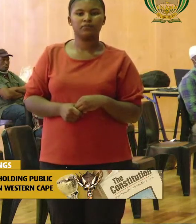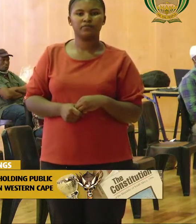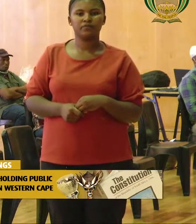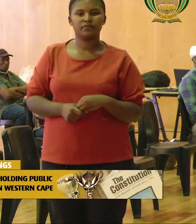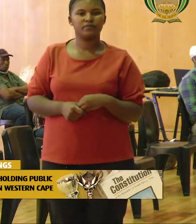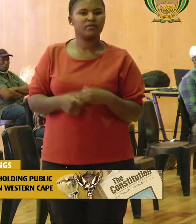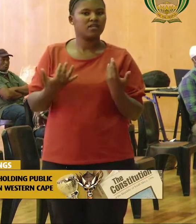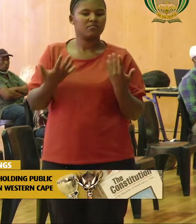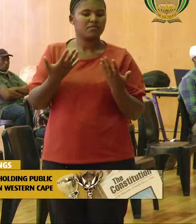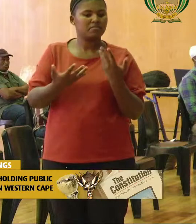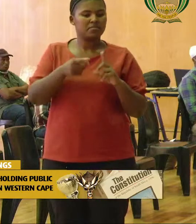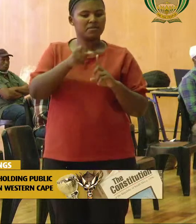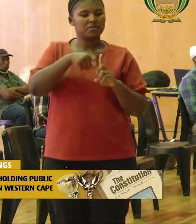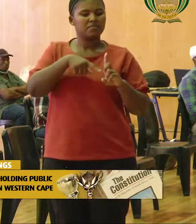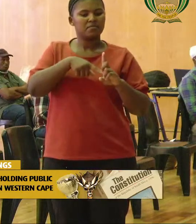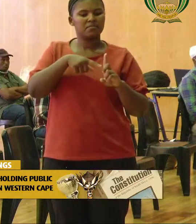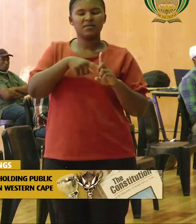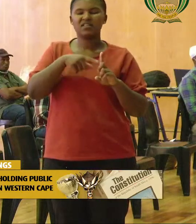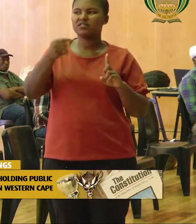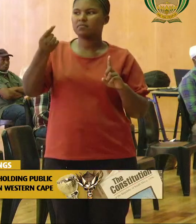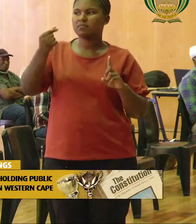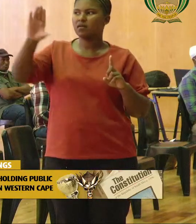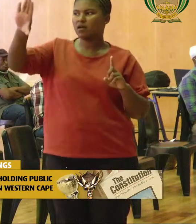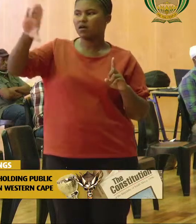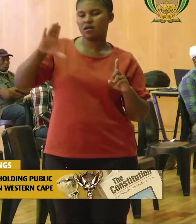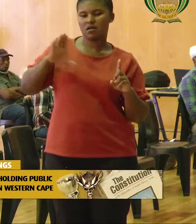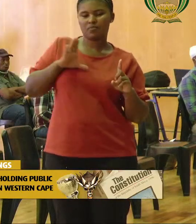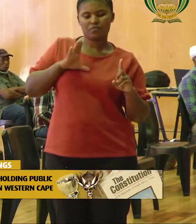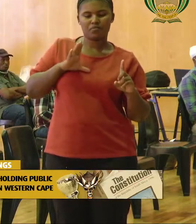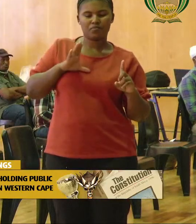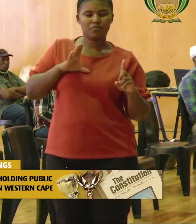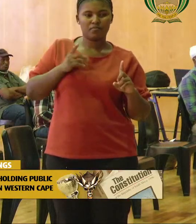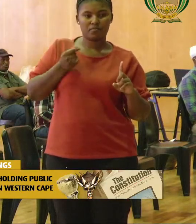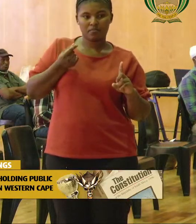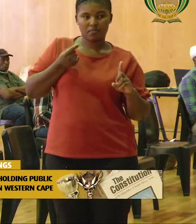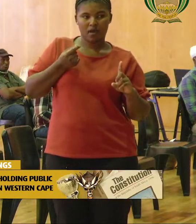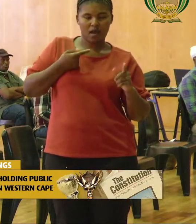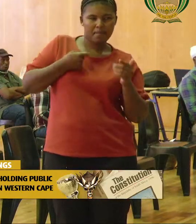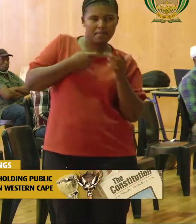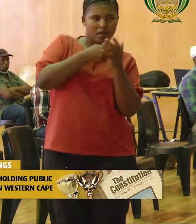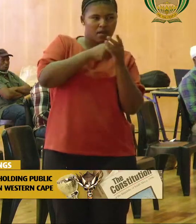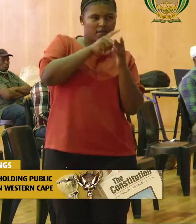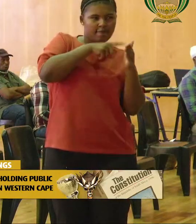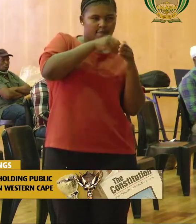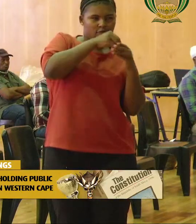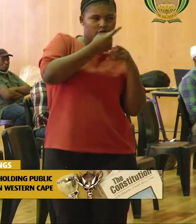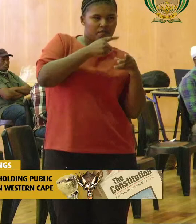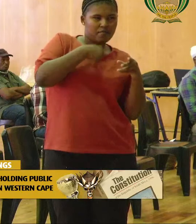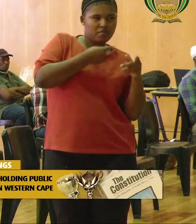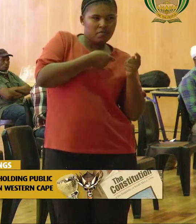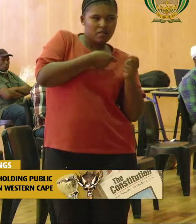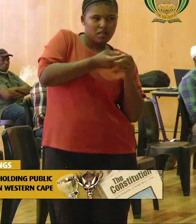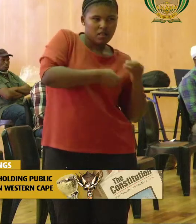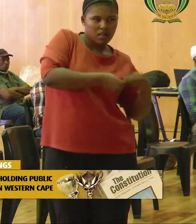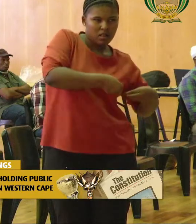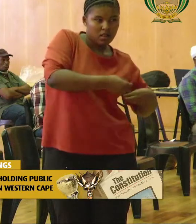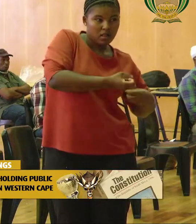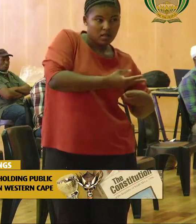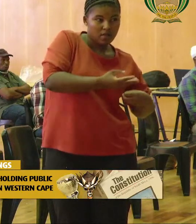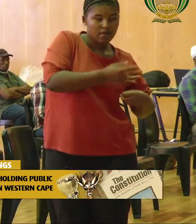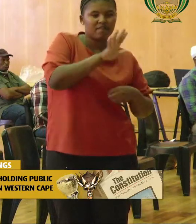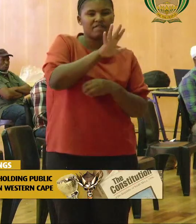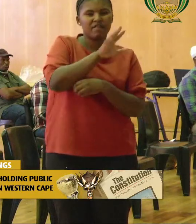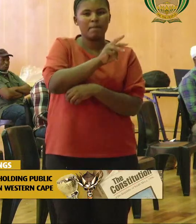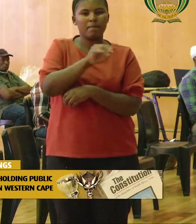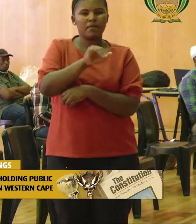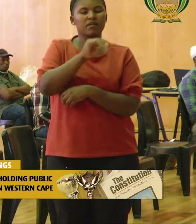be funded by their boss, and then they get 5 million votes. And then he wanted to know